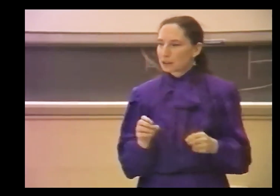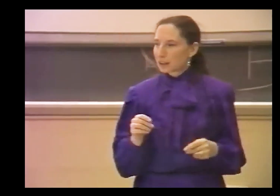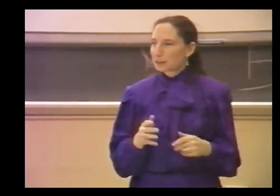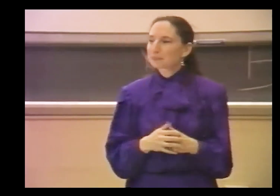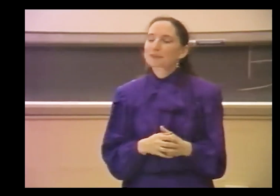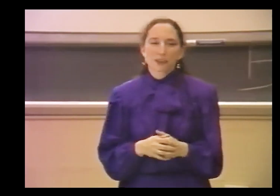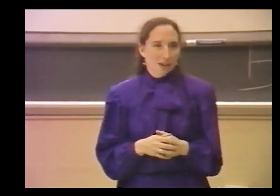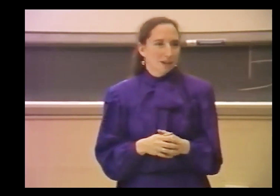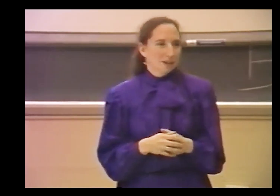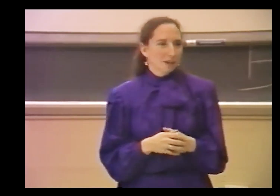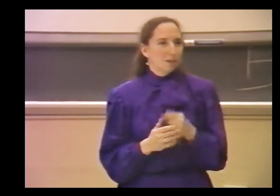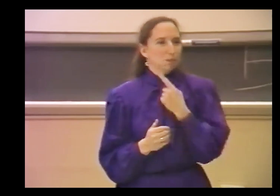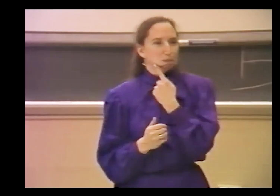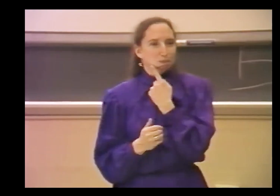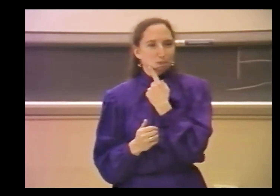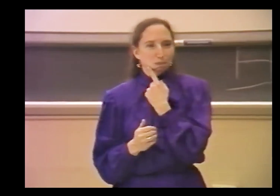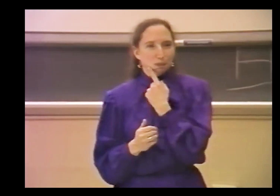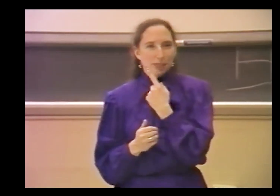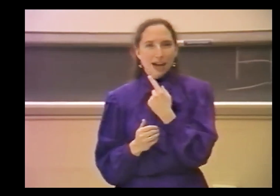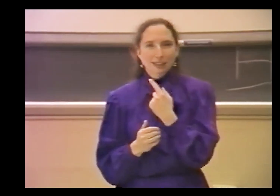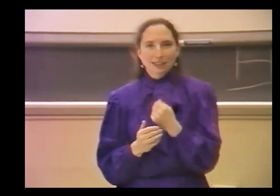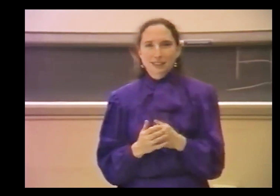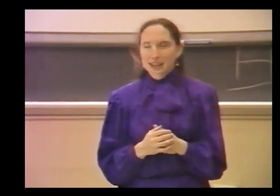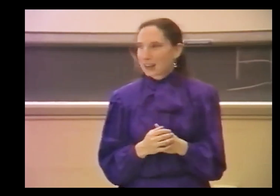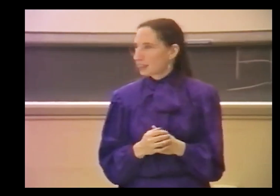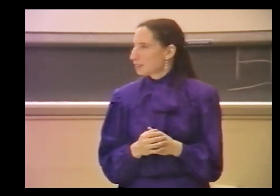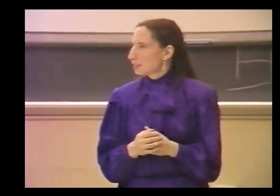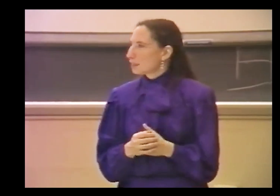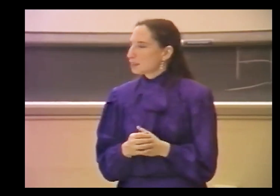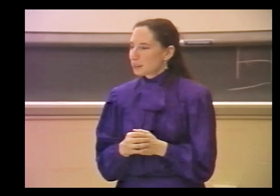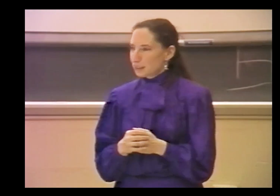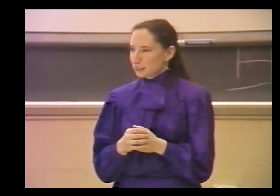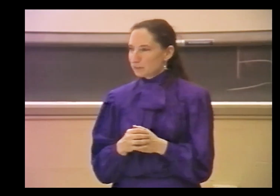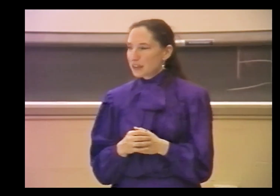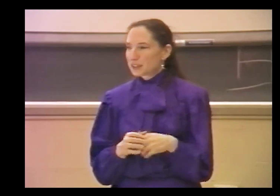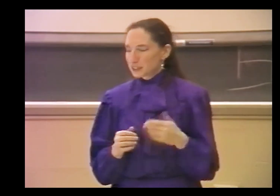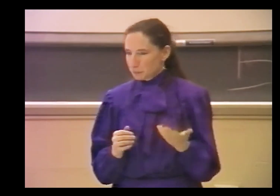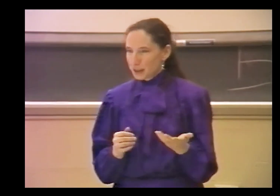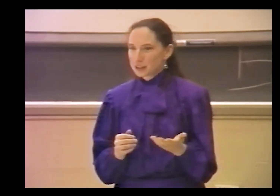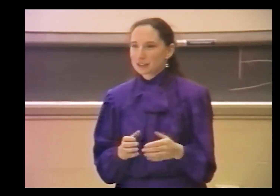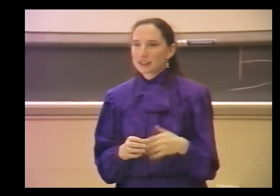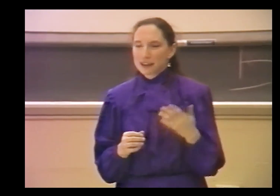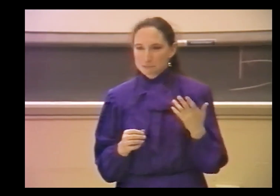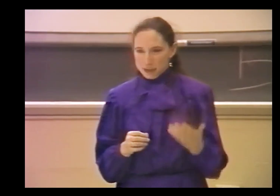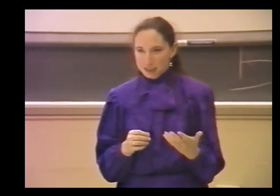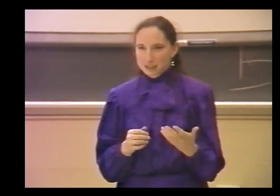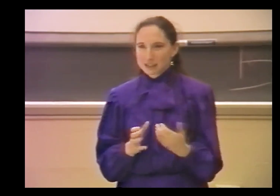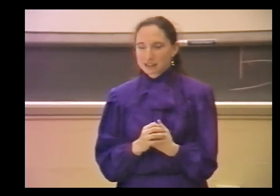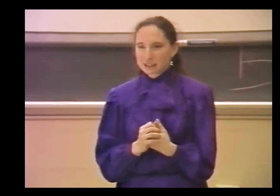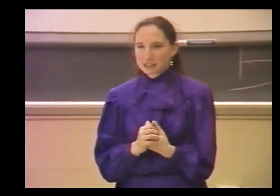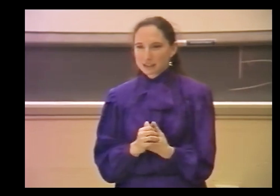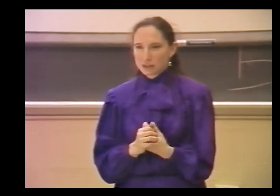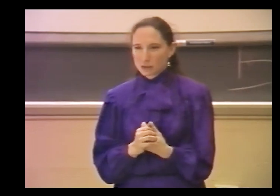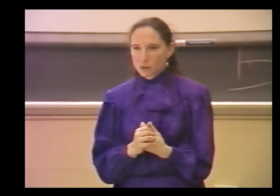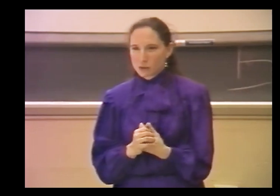Okay. All right. That is a facial expression that means whore.